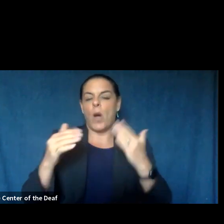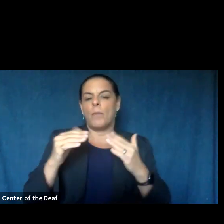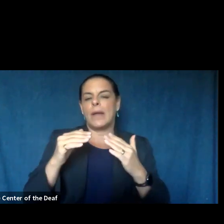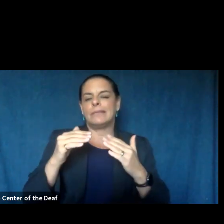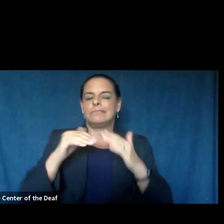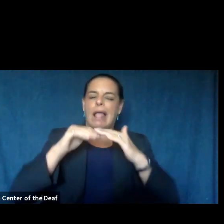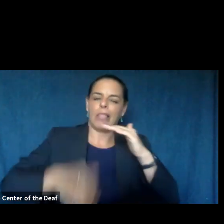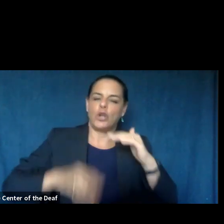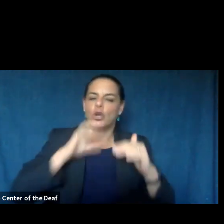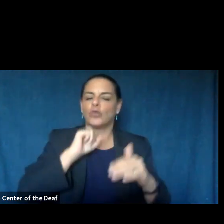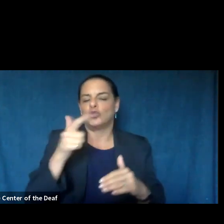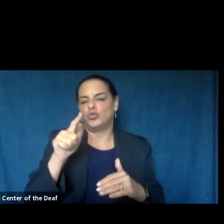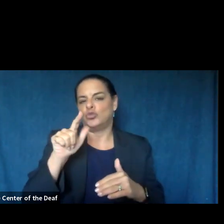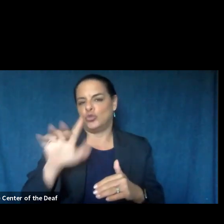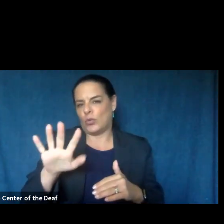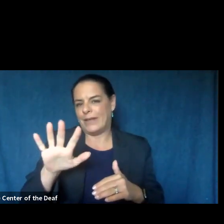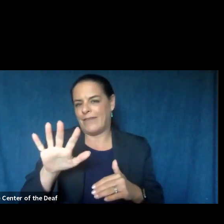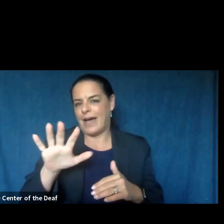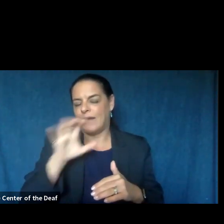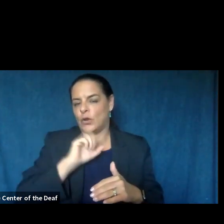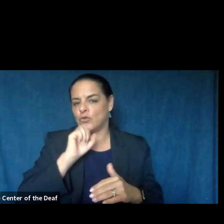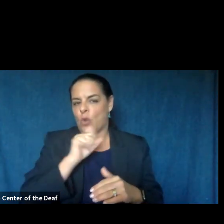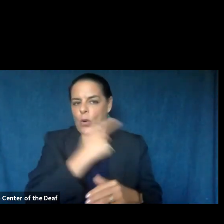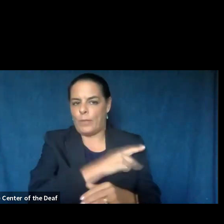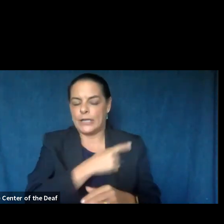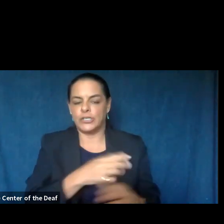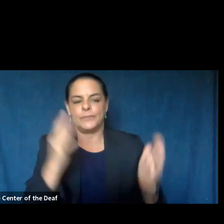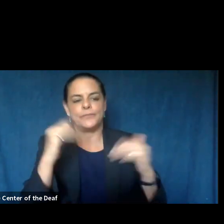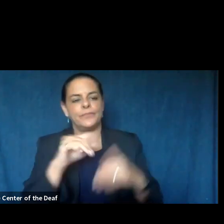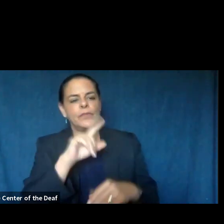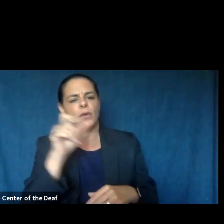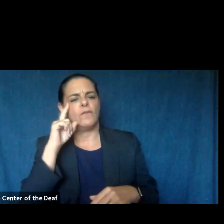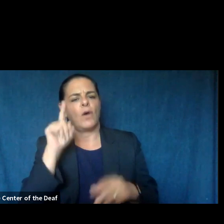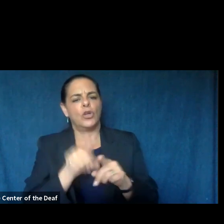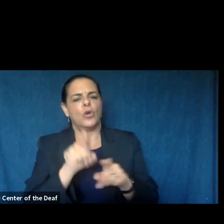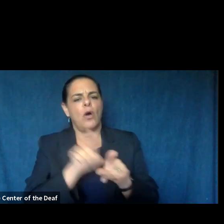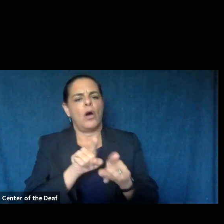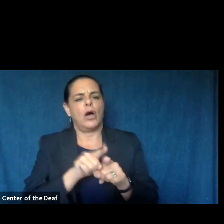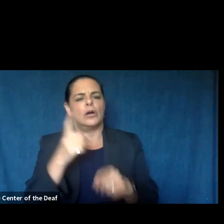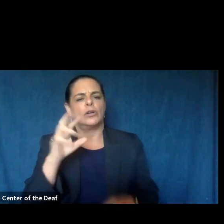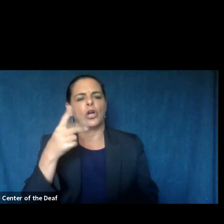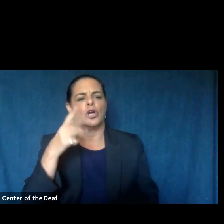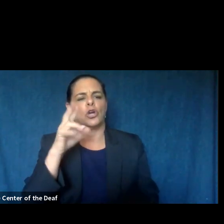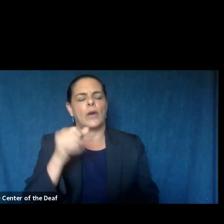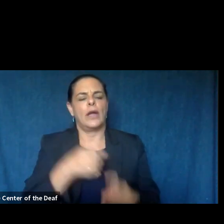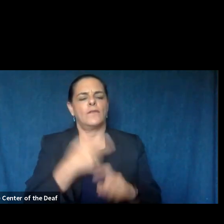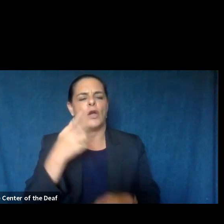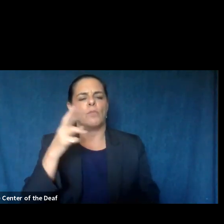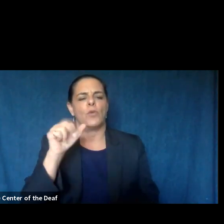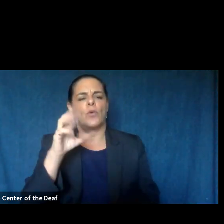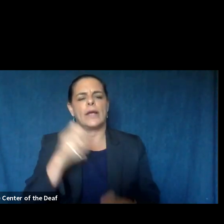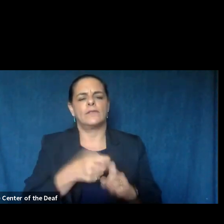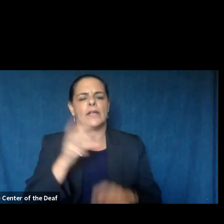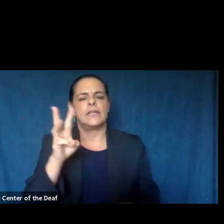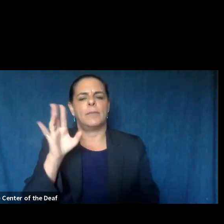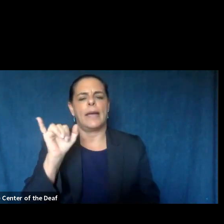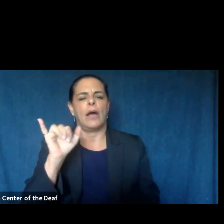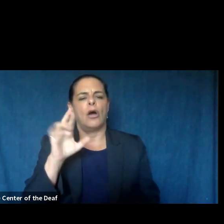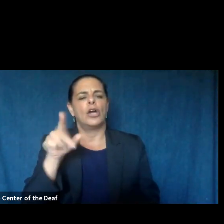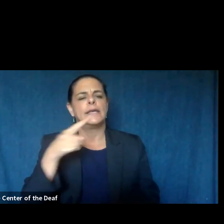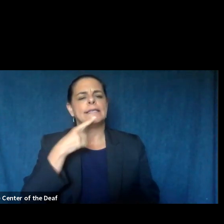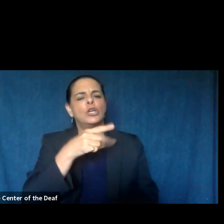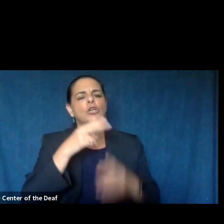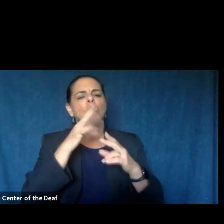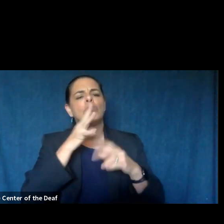25 years old. The next question also for you, Dr. Gray. This is also from Grace with WVIR. She said you mentioned